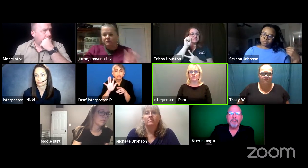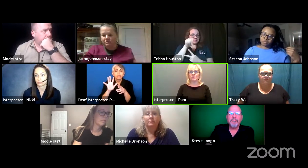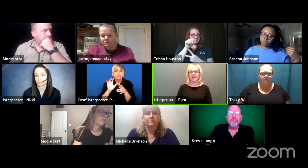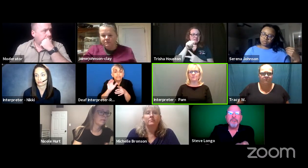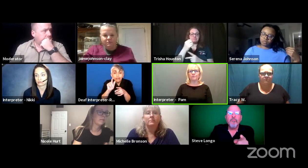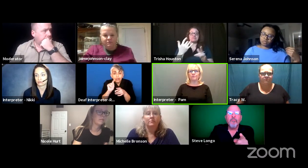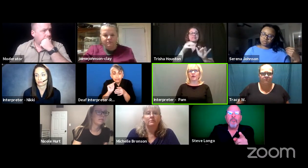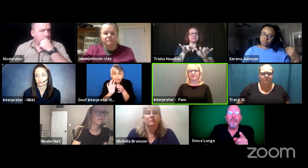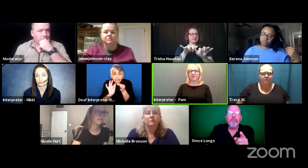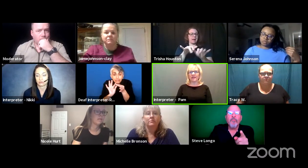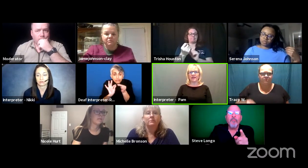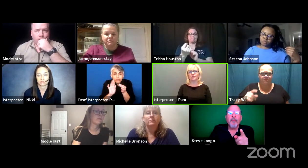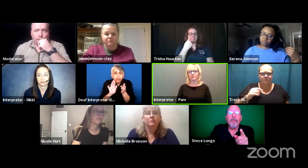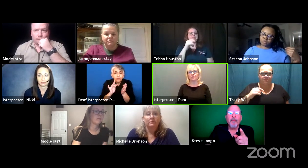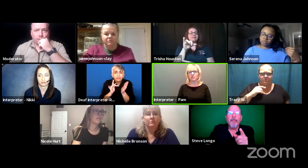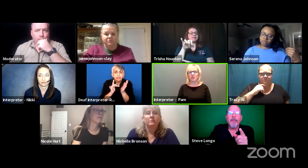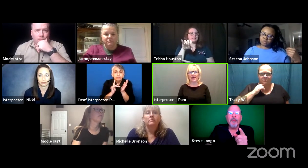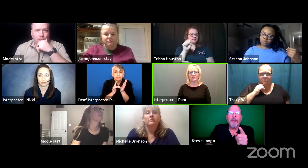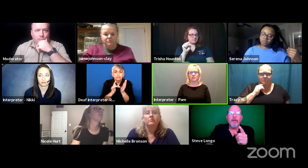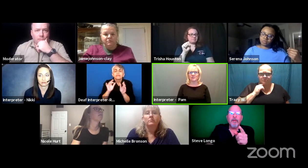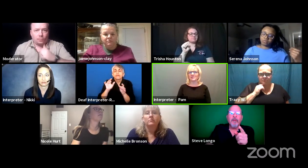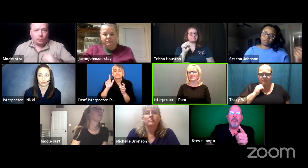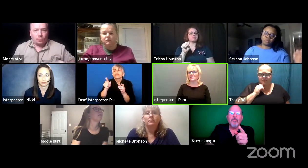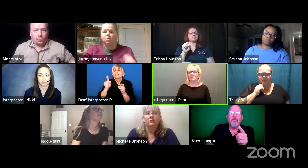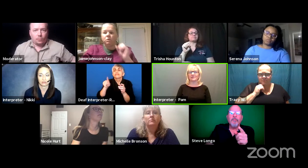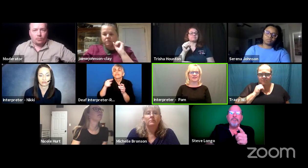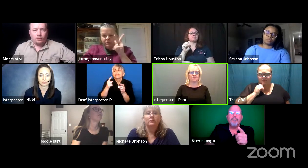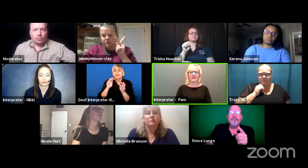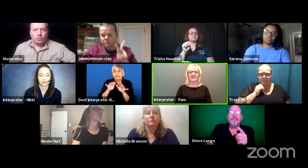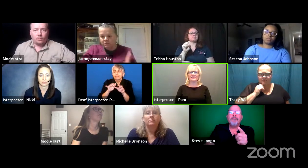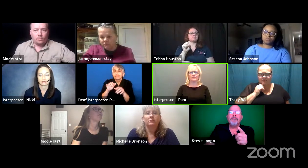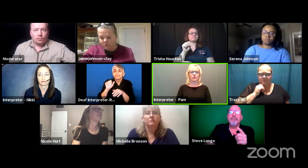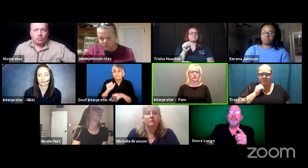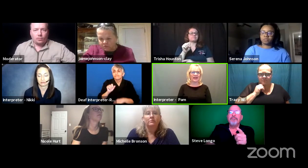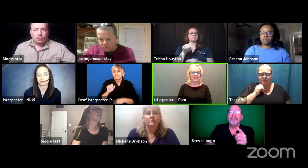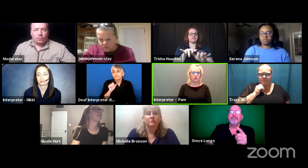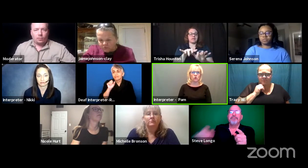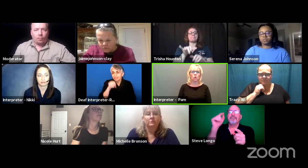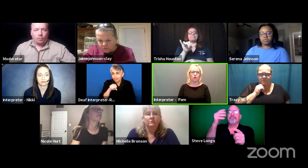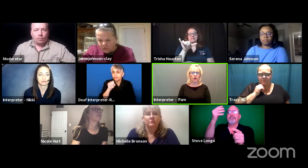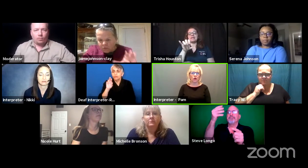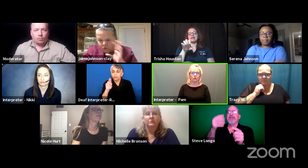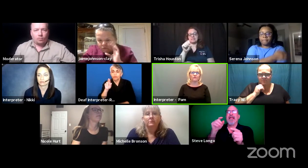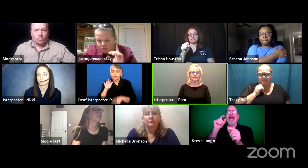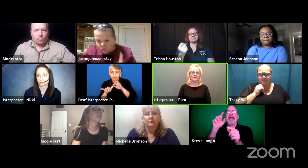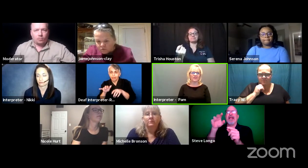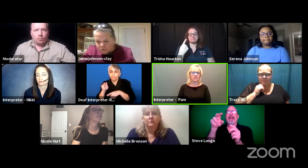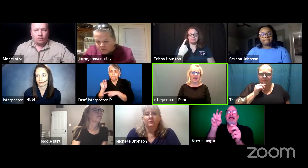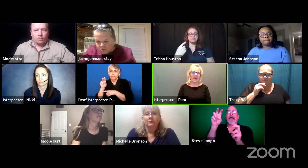Message me privately through the chat. Just send me a simple yes or no via the chat.